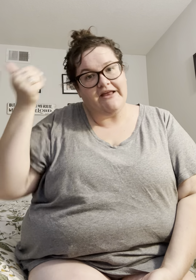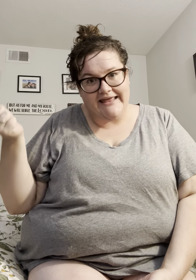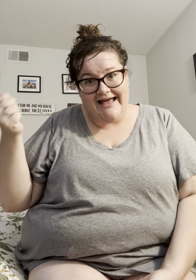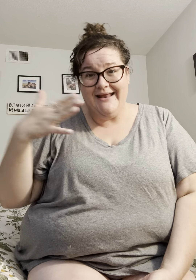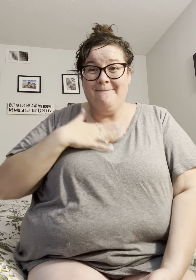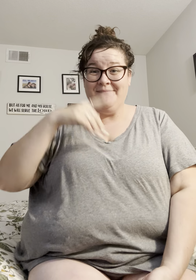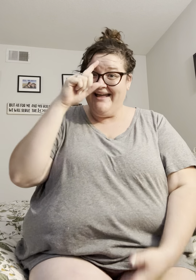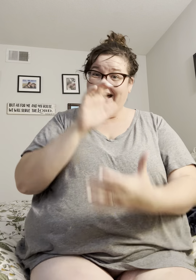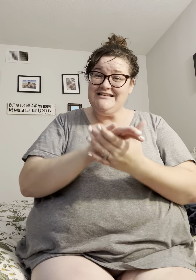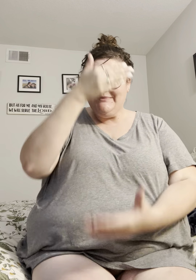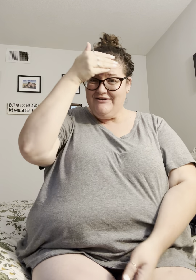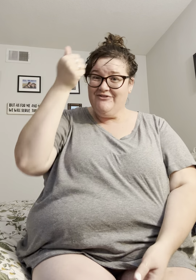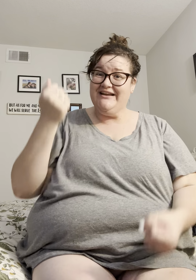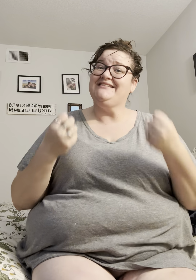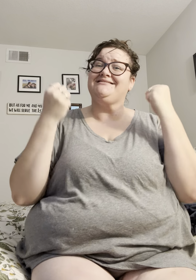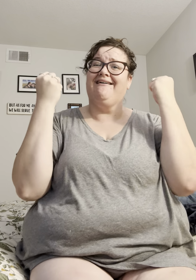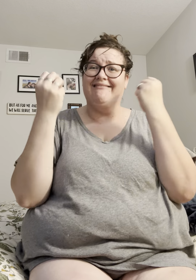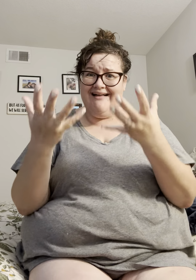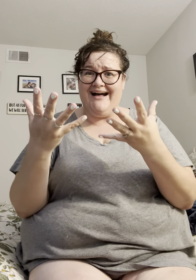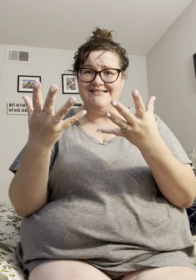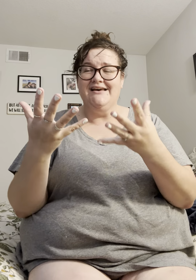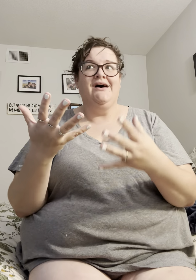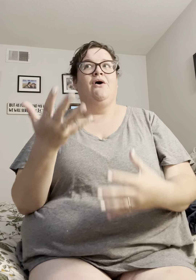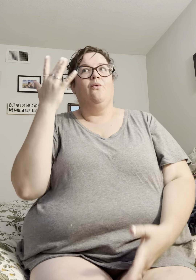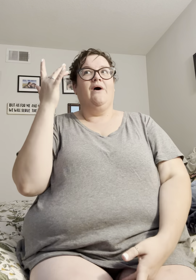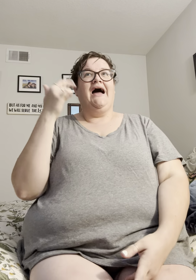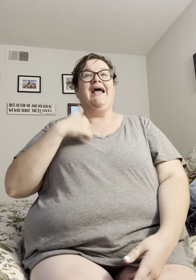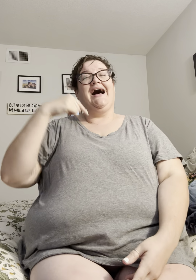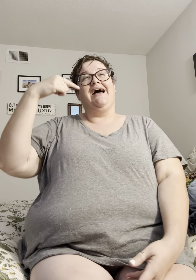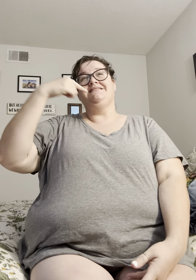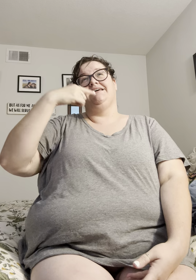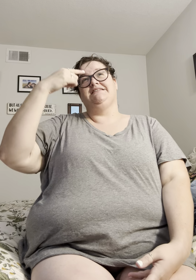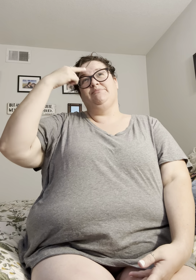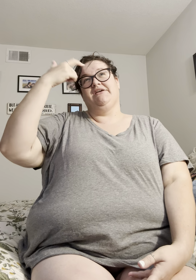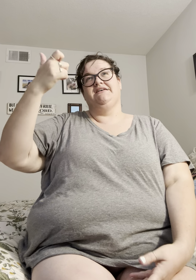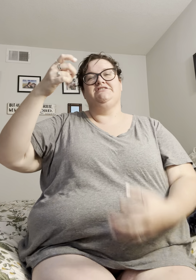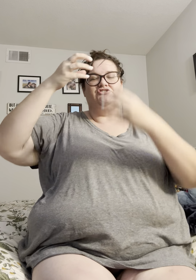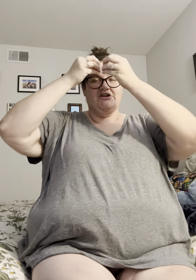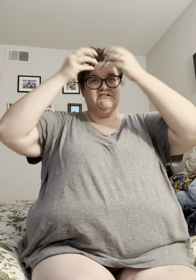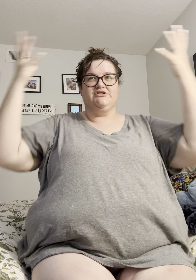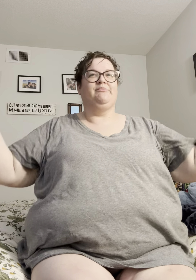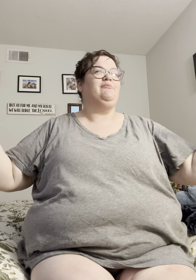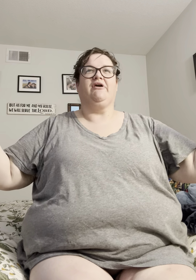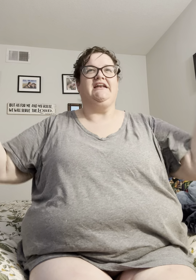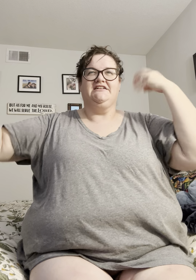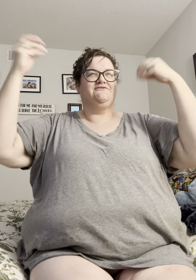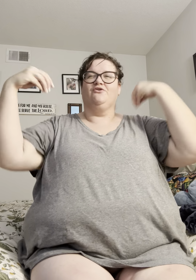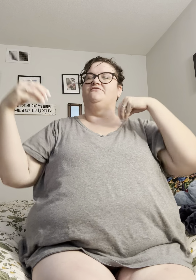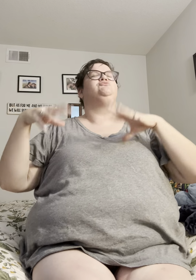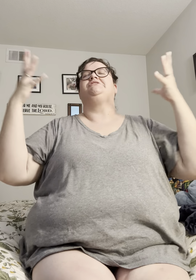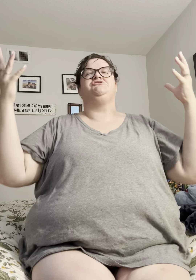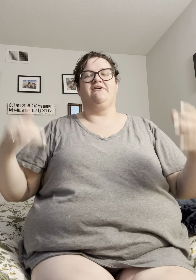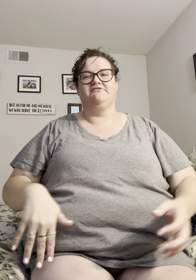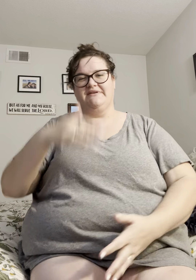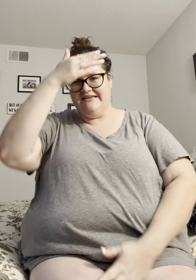Forget. My husband forgets a lot. Why? I say it's because he's just got such a big brain and it's full of too much stuff, so he